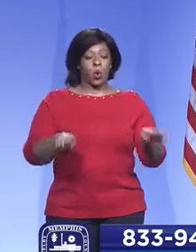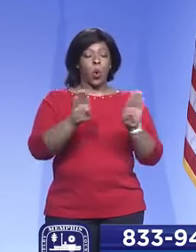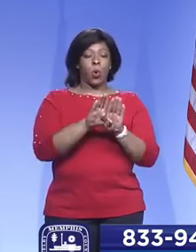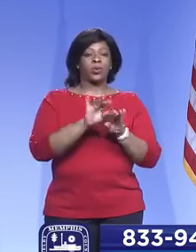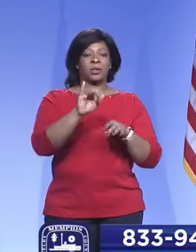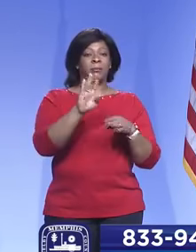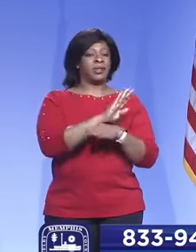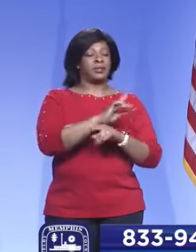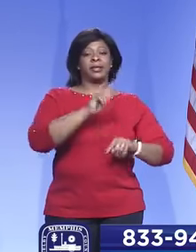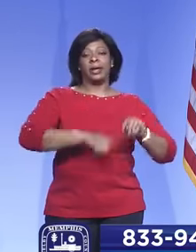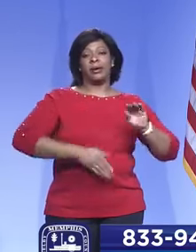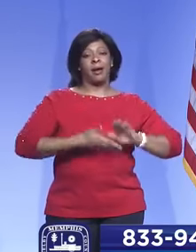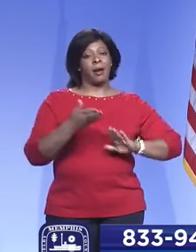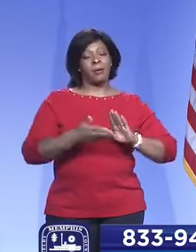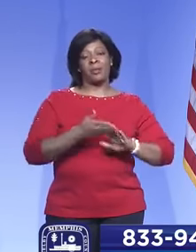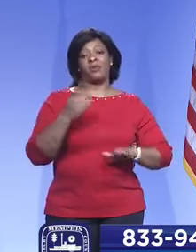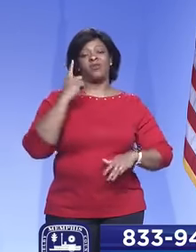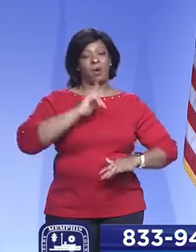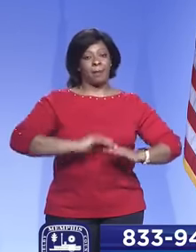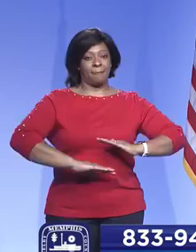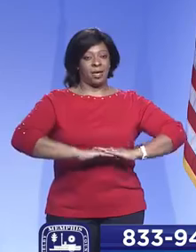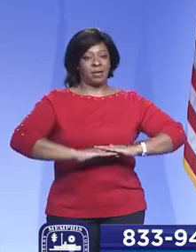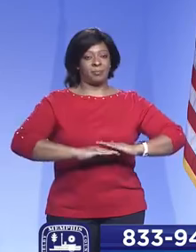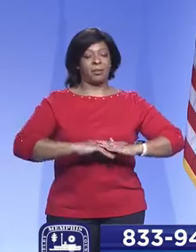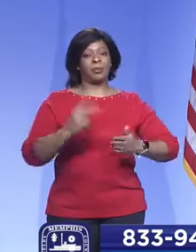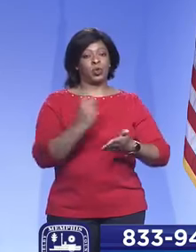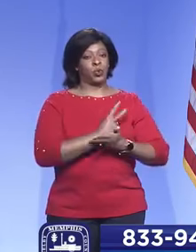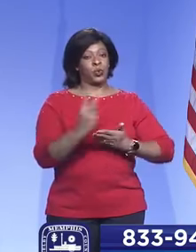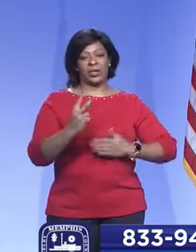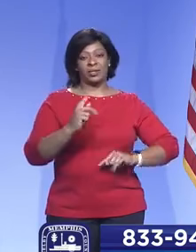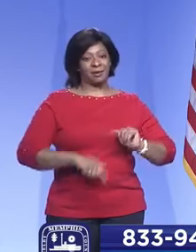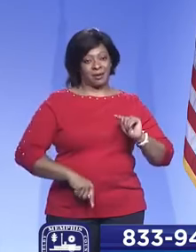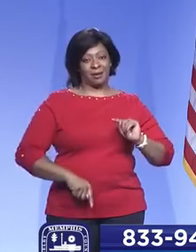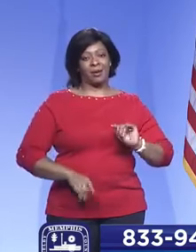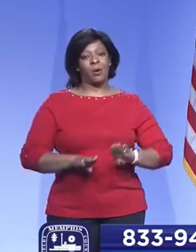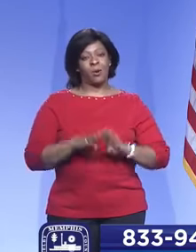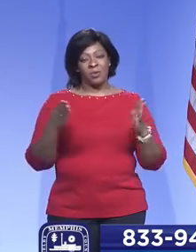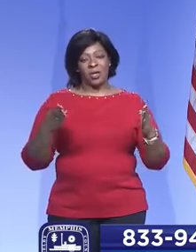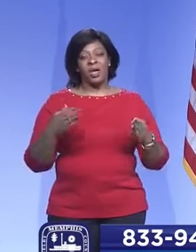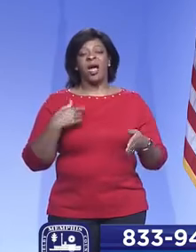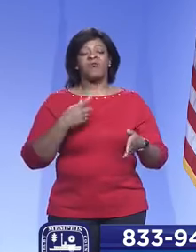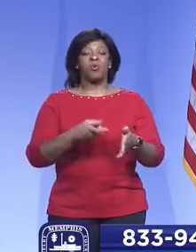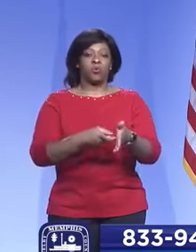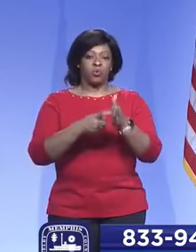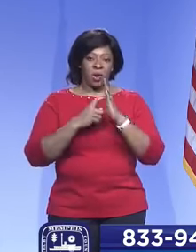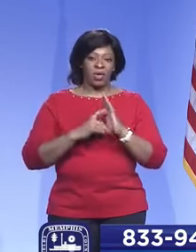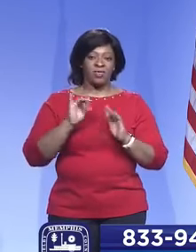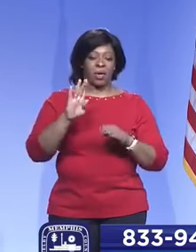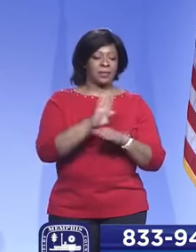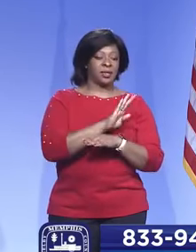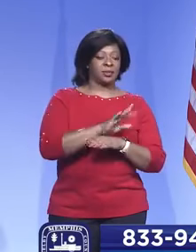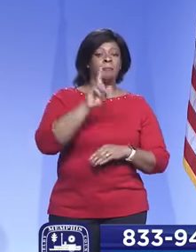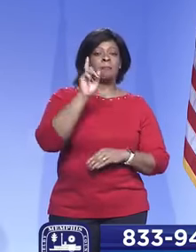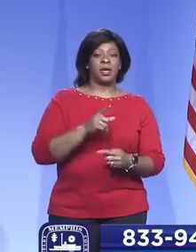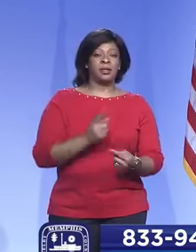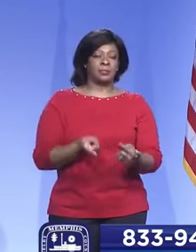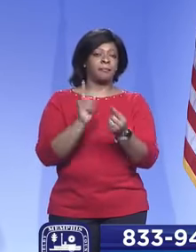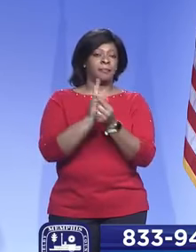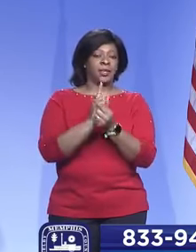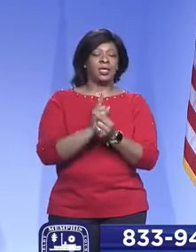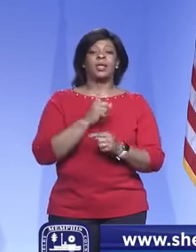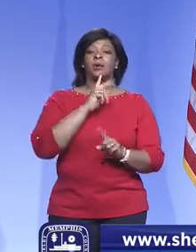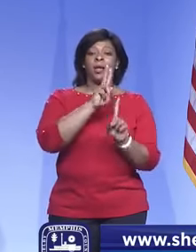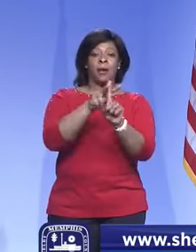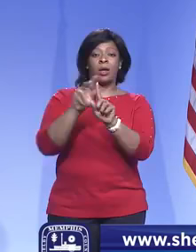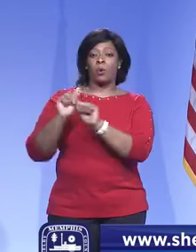that business cannot operate for a minimum of 2 weeks. There are criteria that the business has to meet, and this is applicable